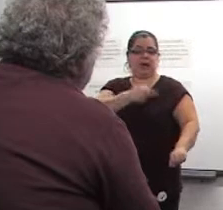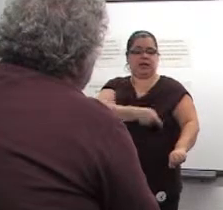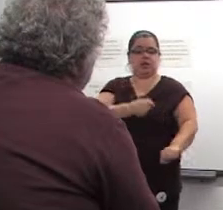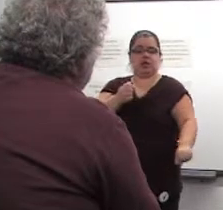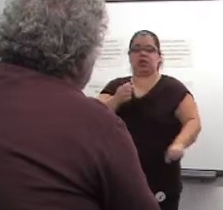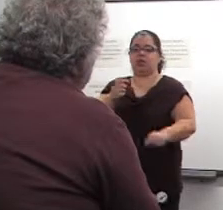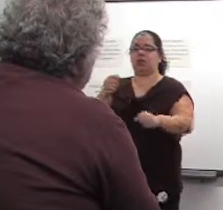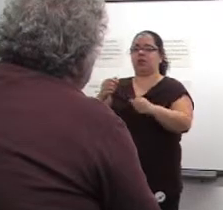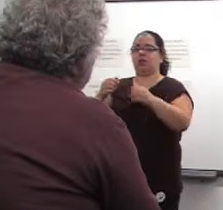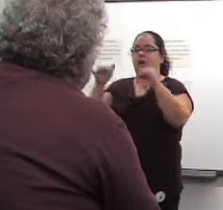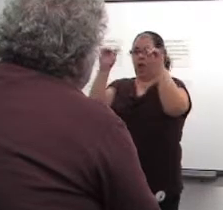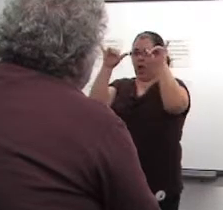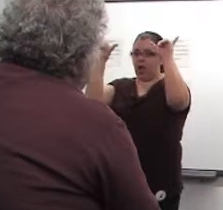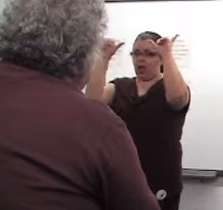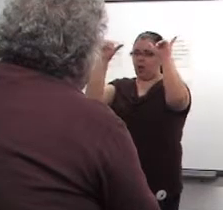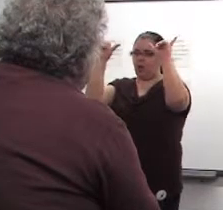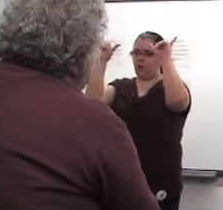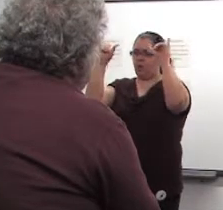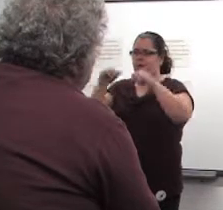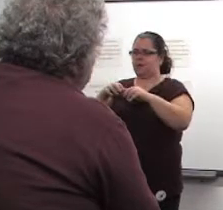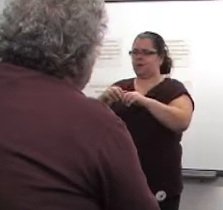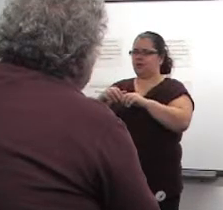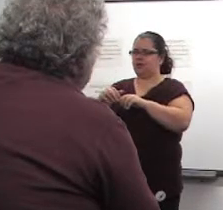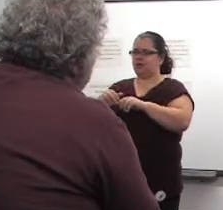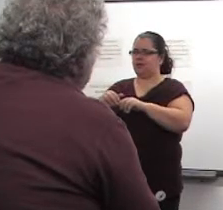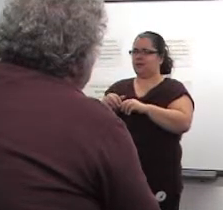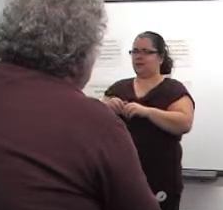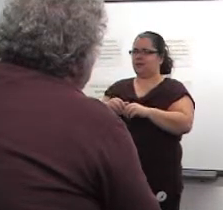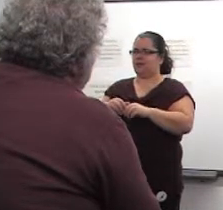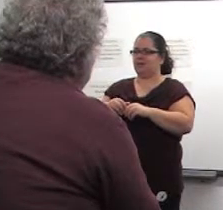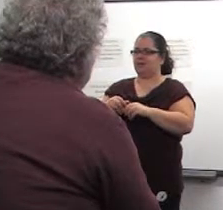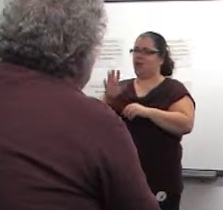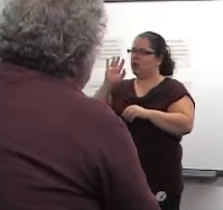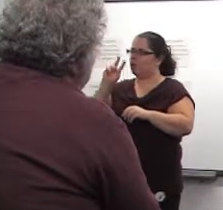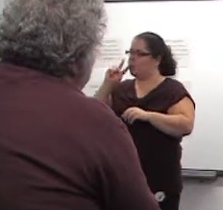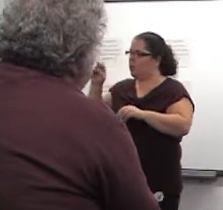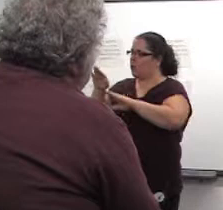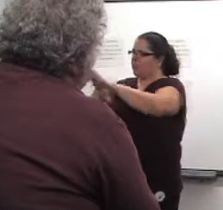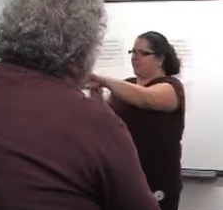cow parsley along the verge rippled and waved at the passing of the car.